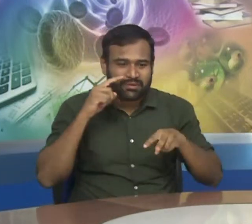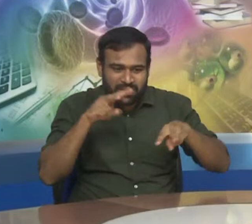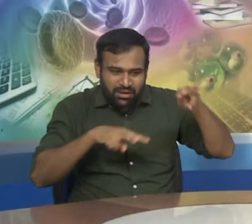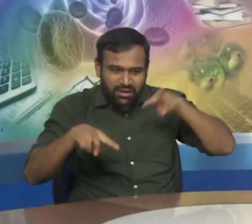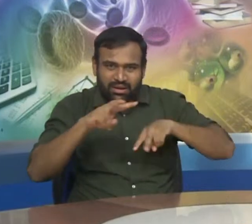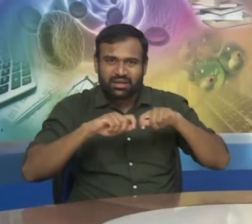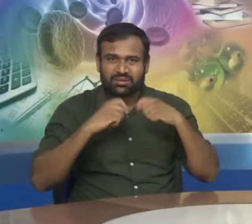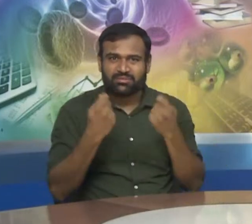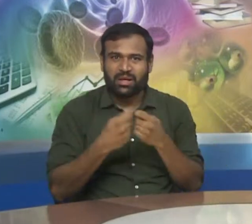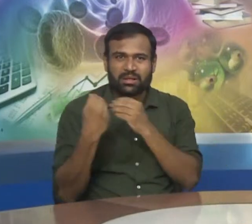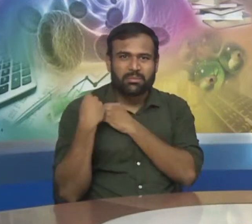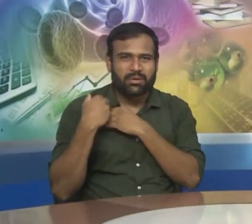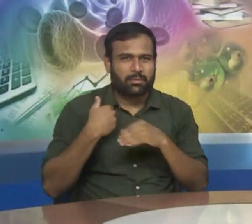These are two more questions.